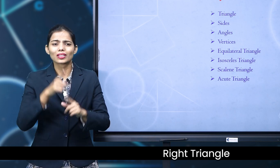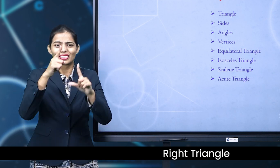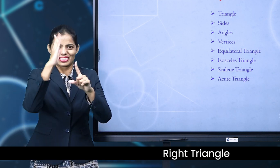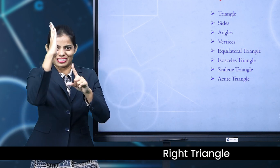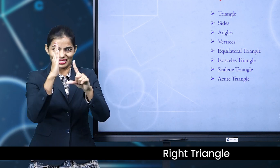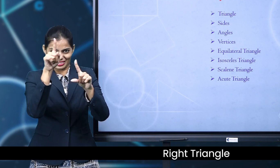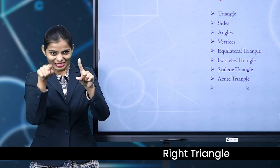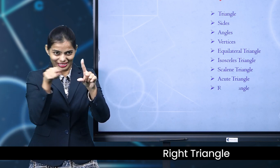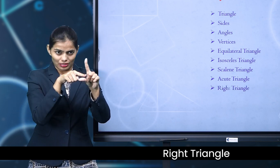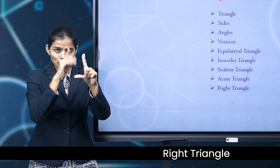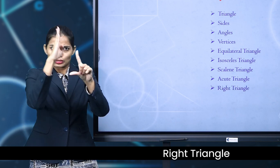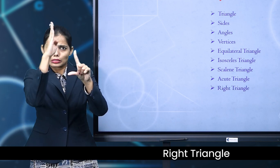right triangle,